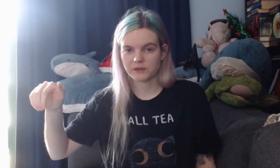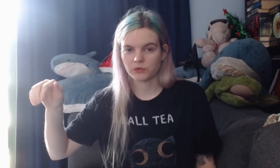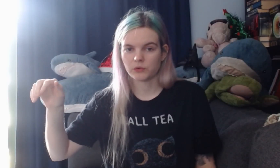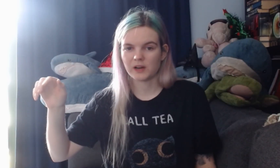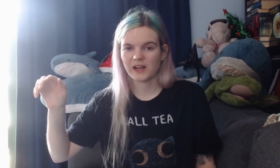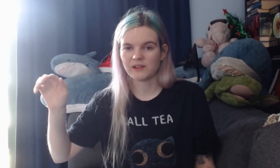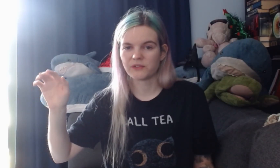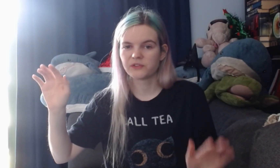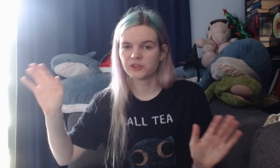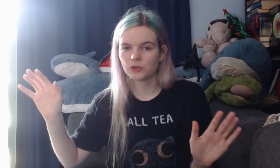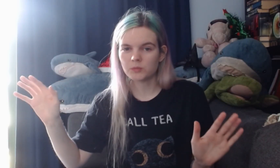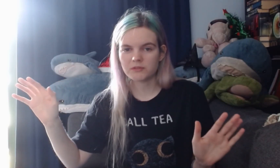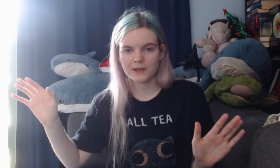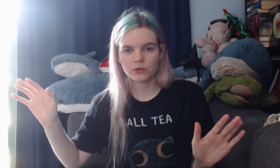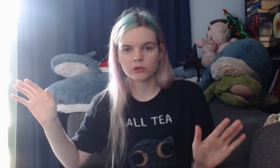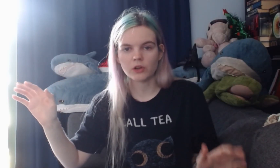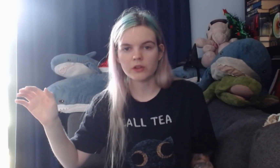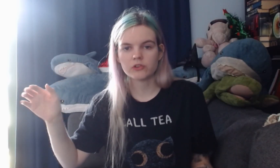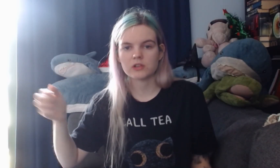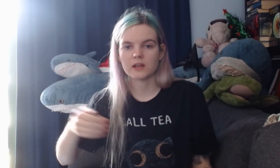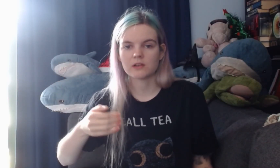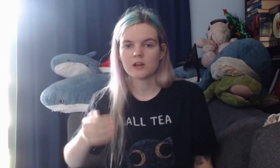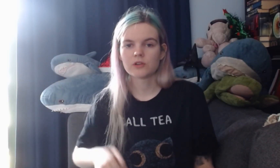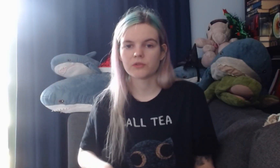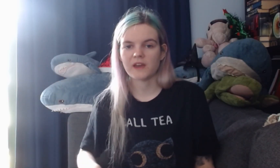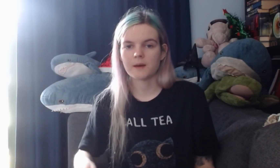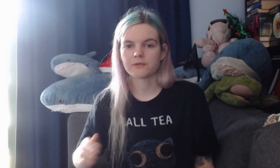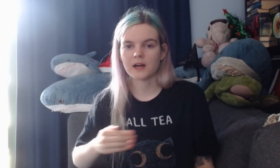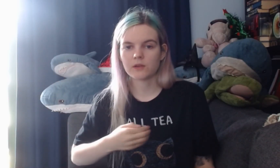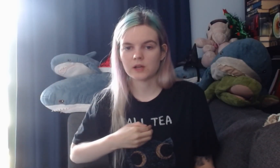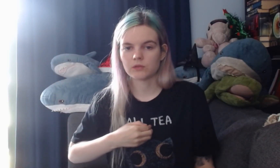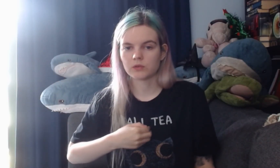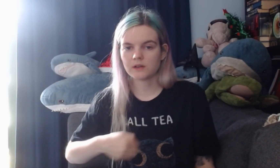So I assume with my non-knowledge that to say I'm fine, you can do this.